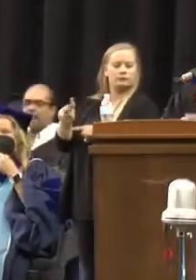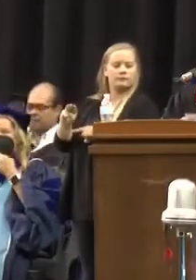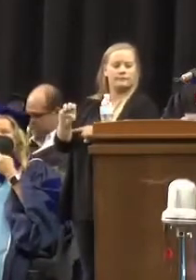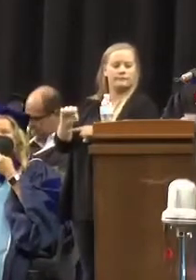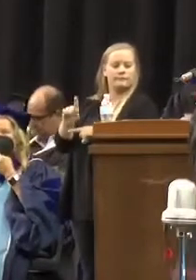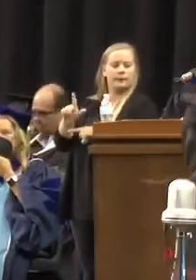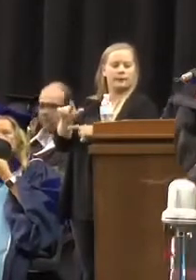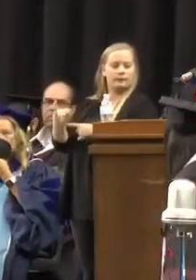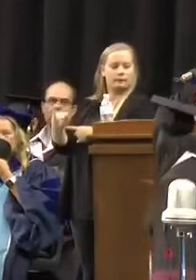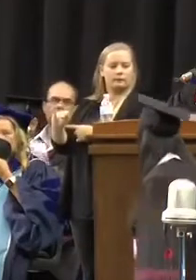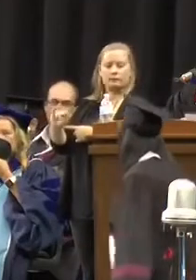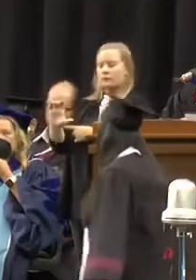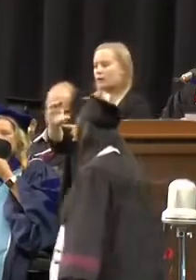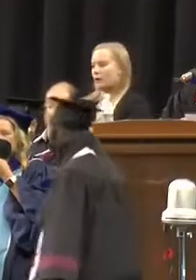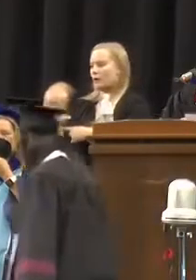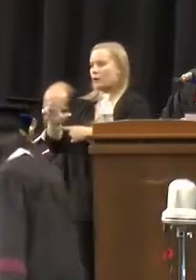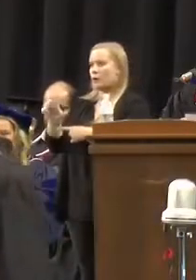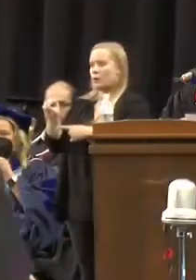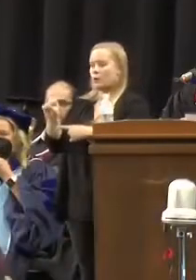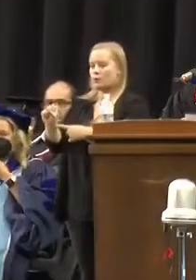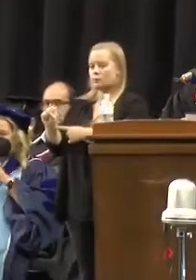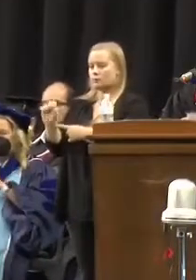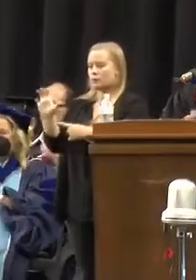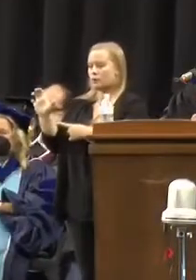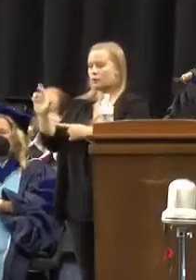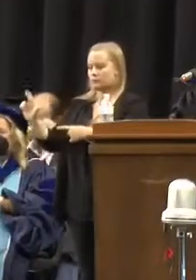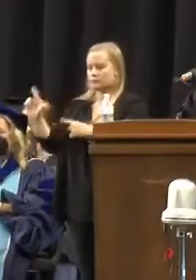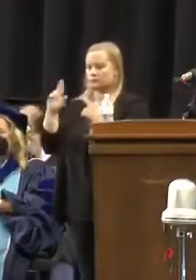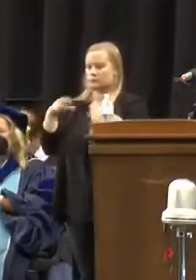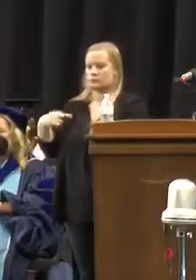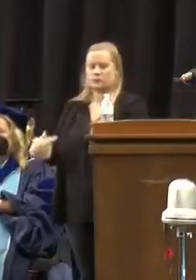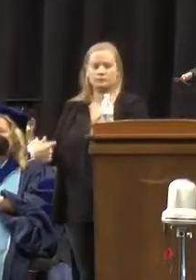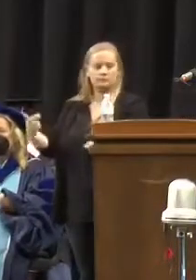Yasmeli Diane Carlos, Crimson Scholar.